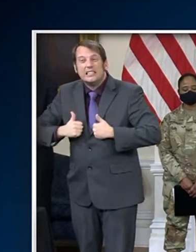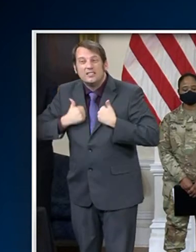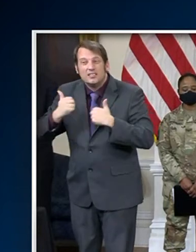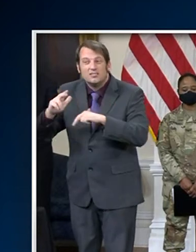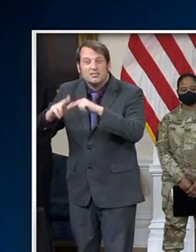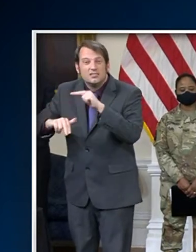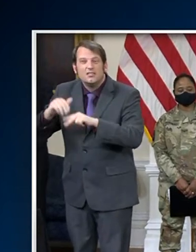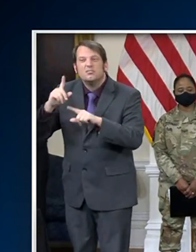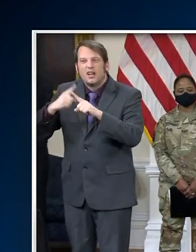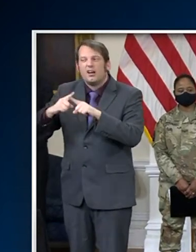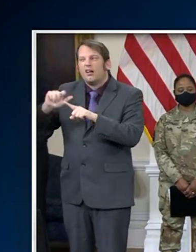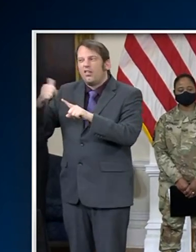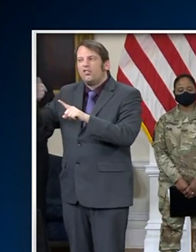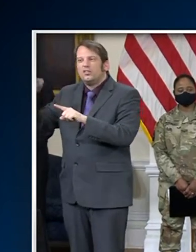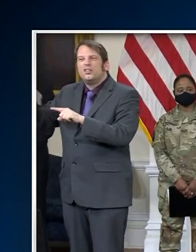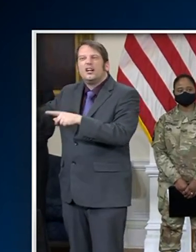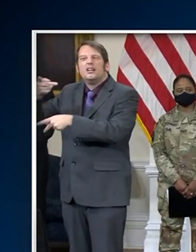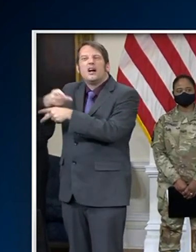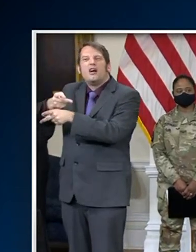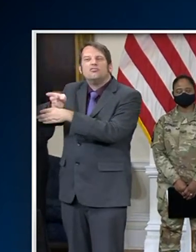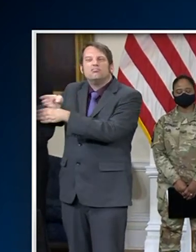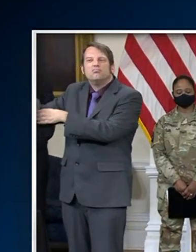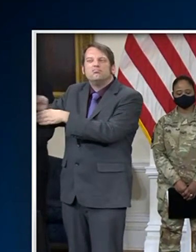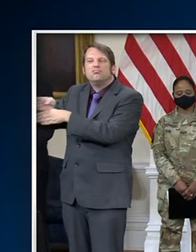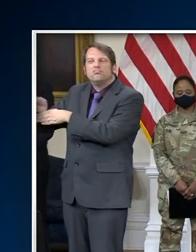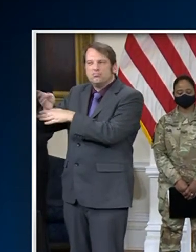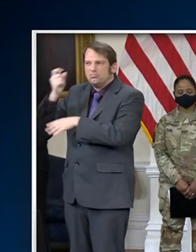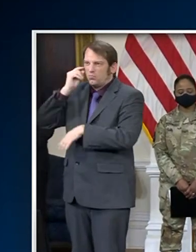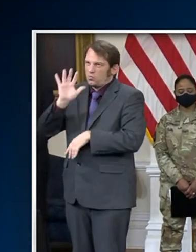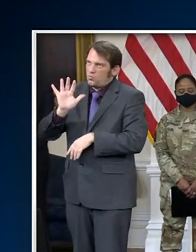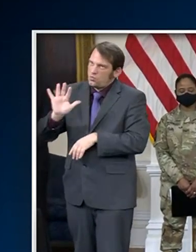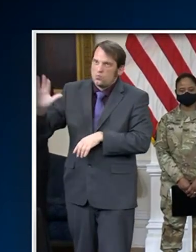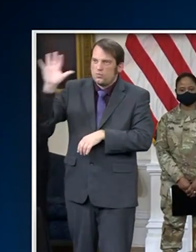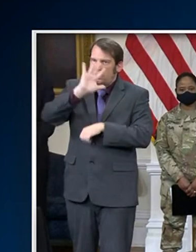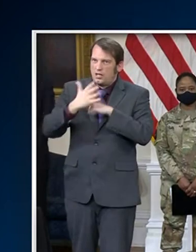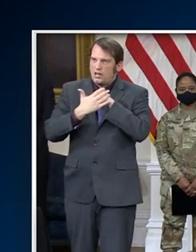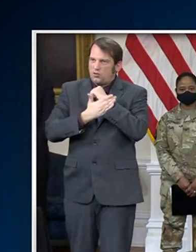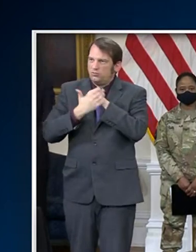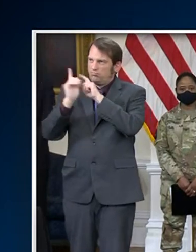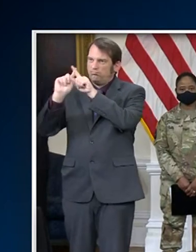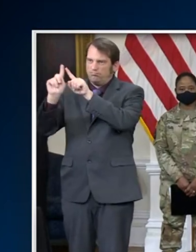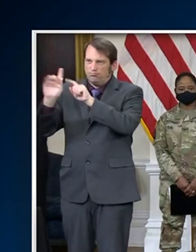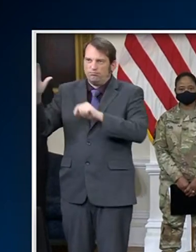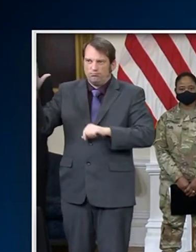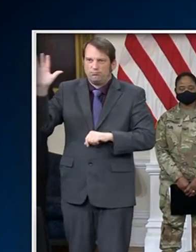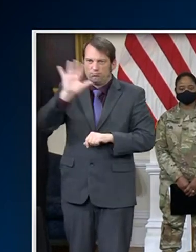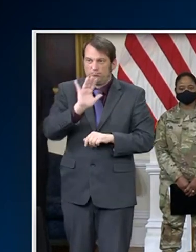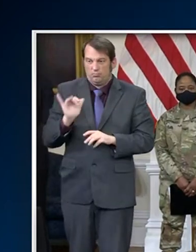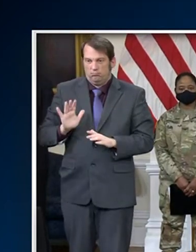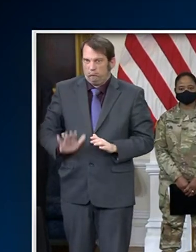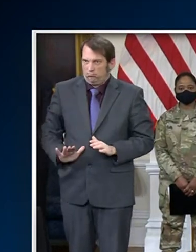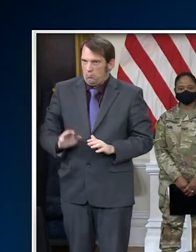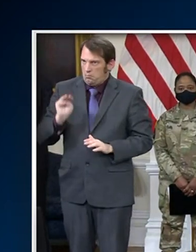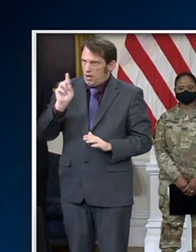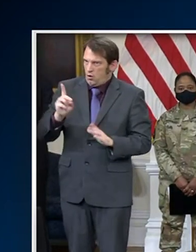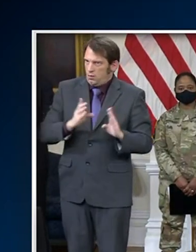care settings in each of the counties. This is what the state's plan and the Biden administration's